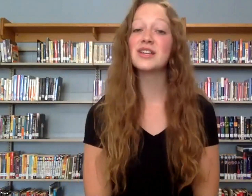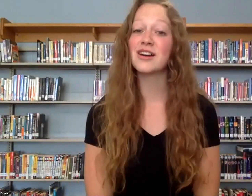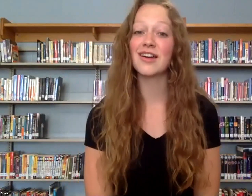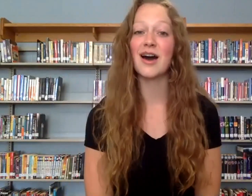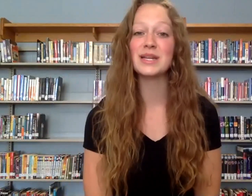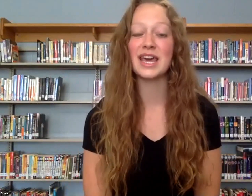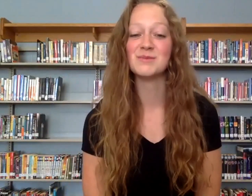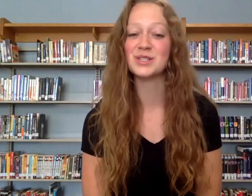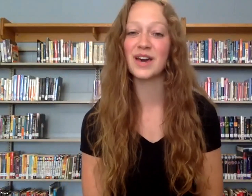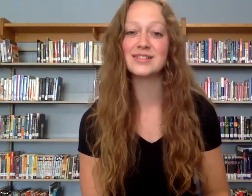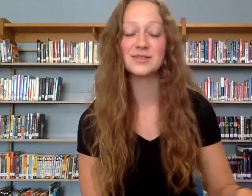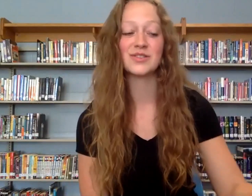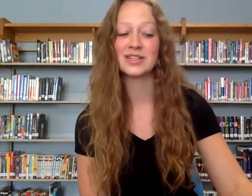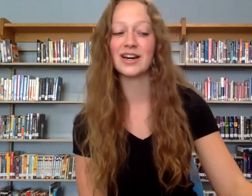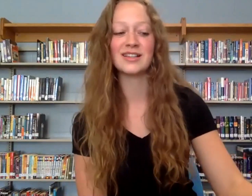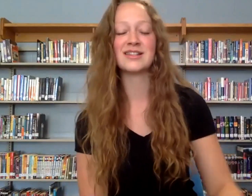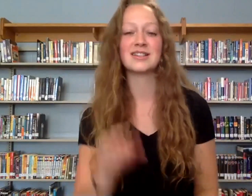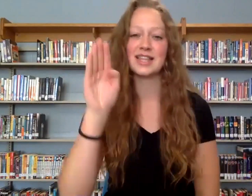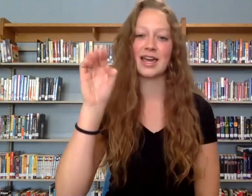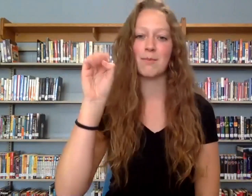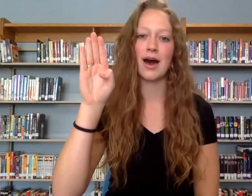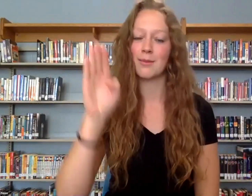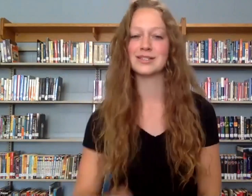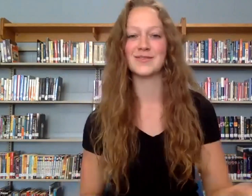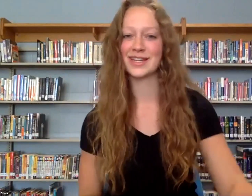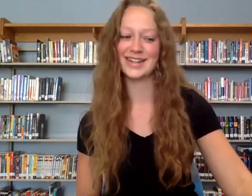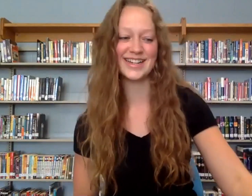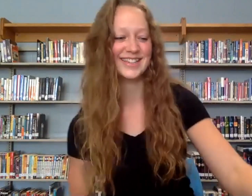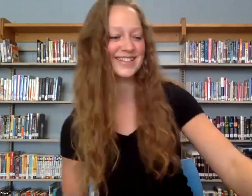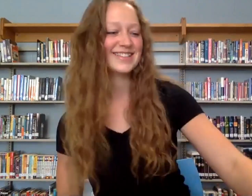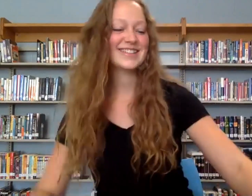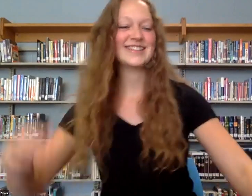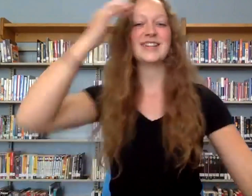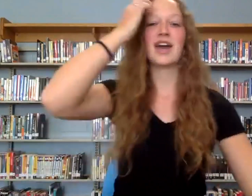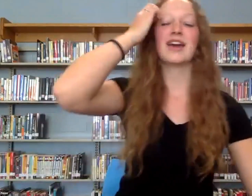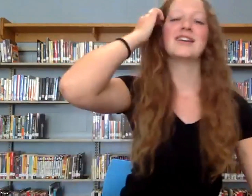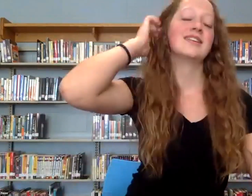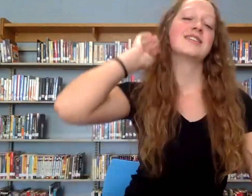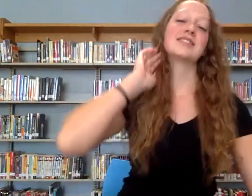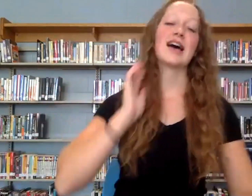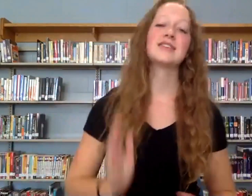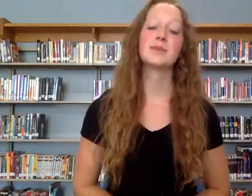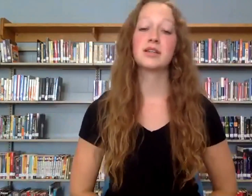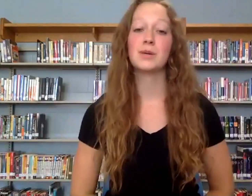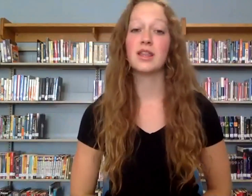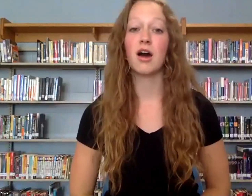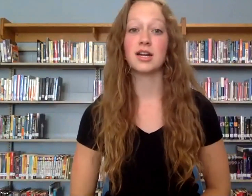aren't common names, so you guys are doing really well. It's not just like They're Bob. doing great. Right? Yeah. Okay. This last name is going to be the